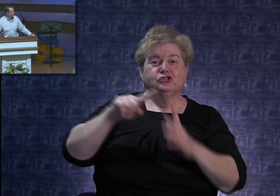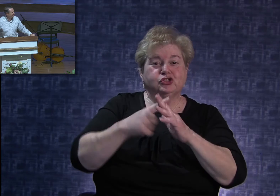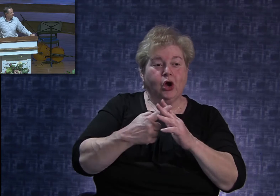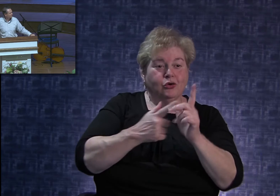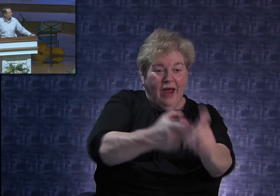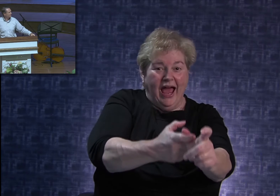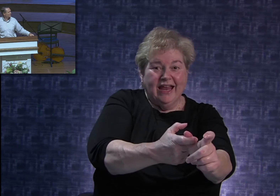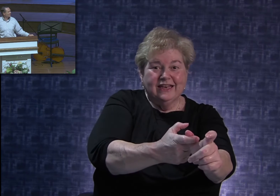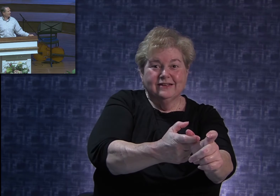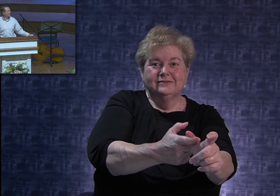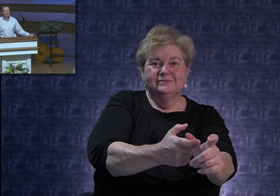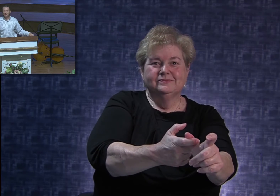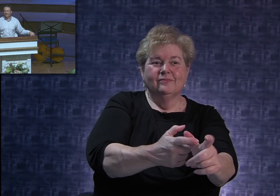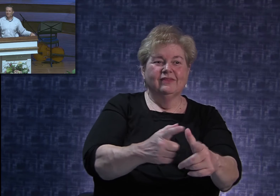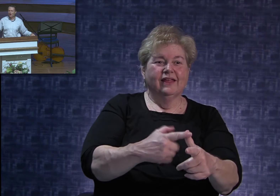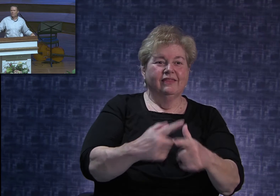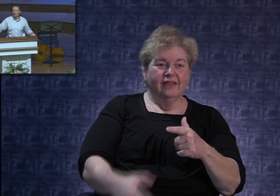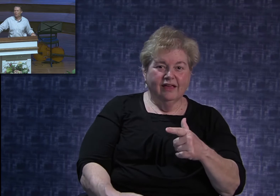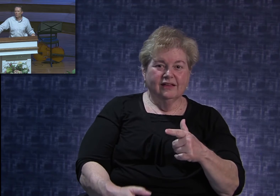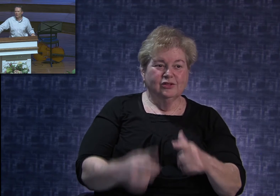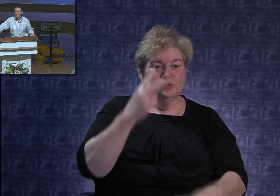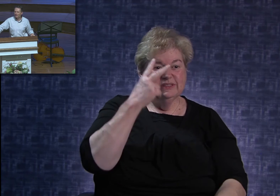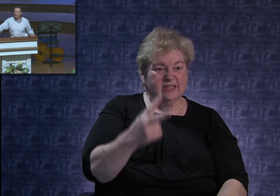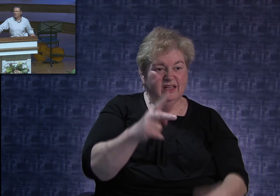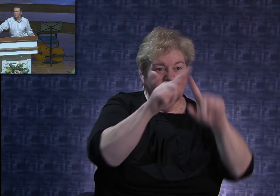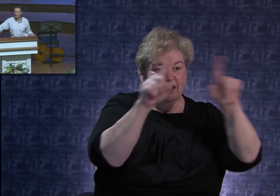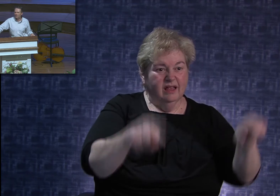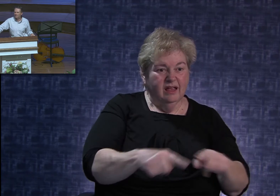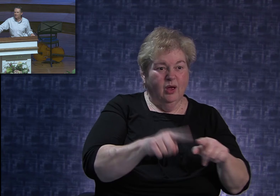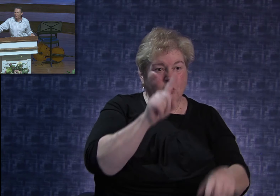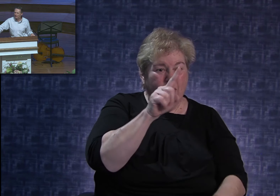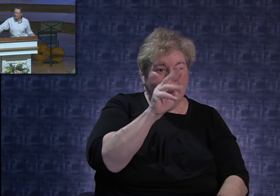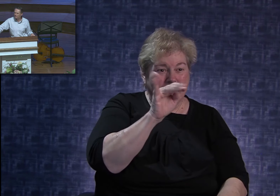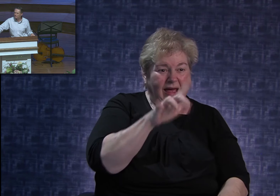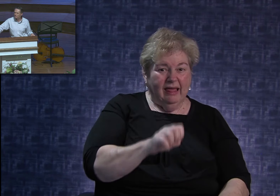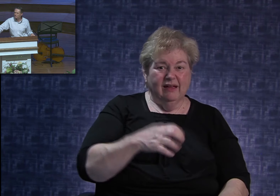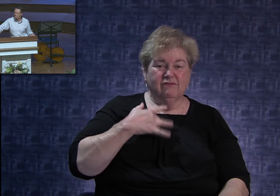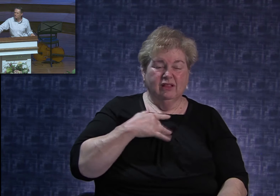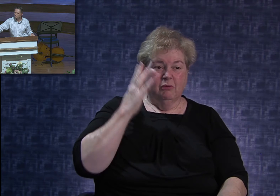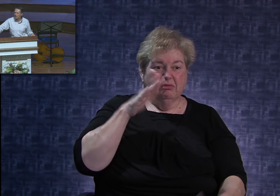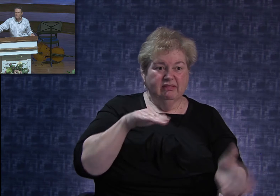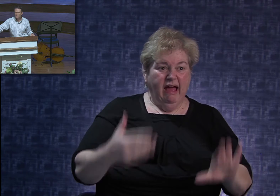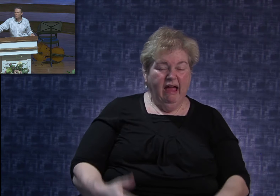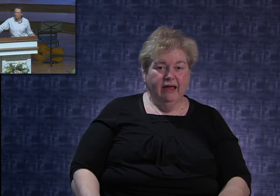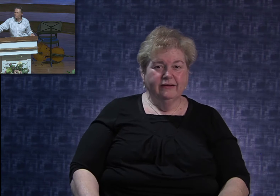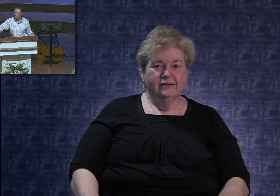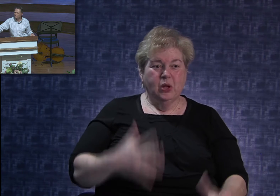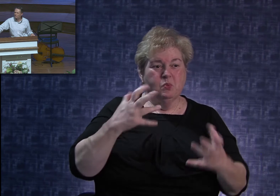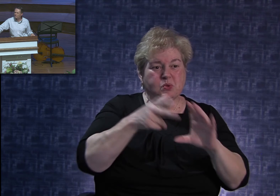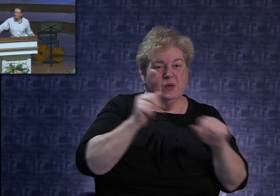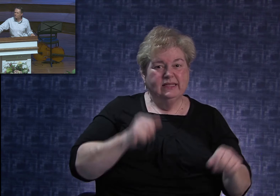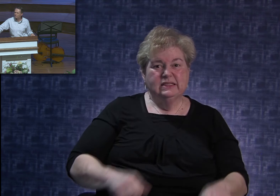run. And then you get to mile marker one, and you feel like you're going to die. And you just want to